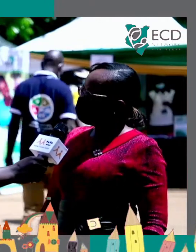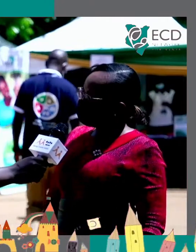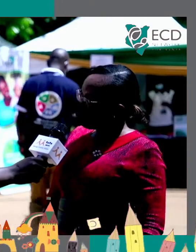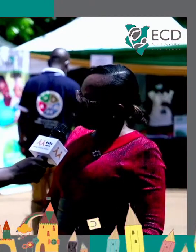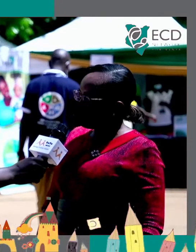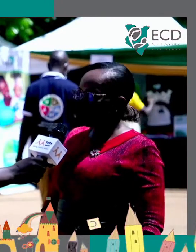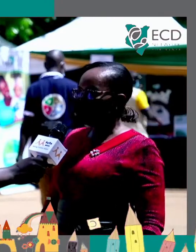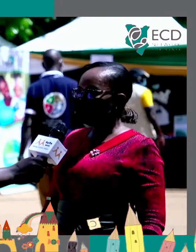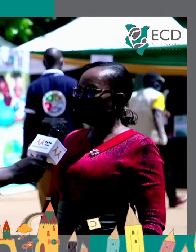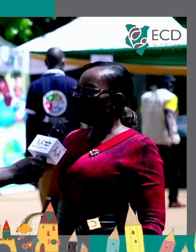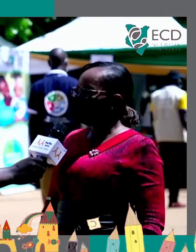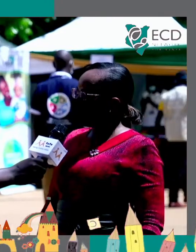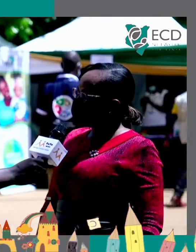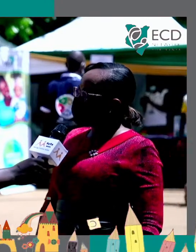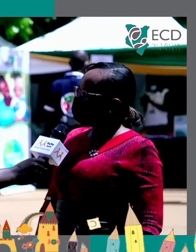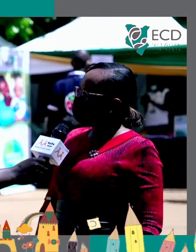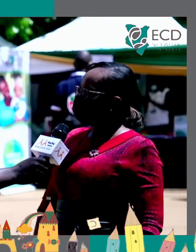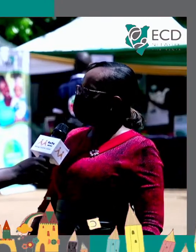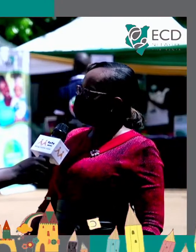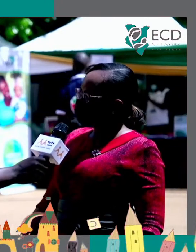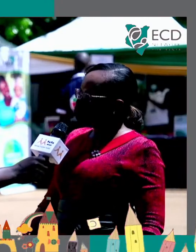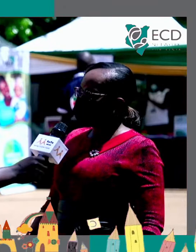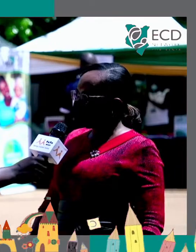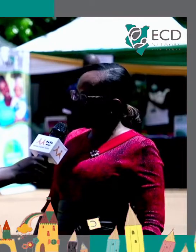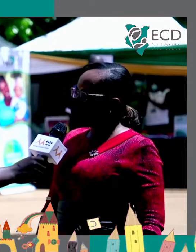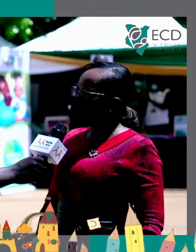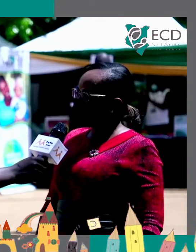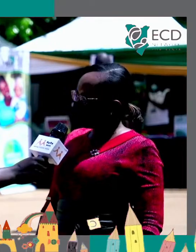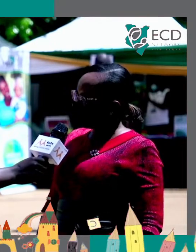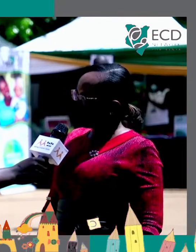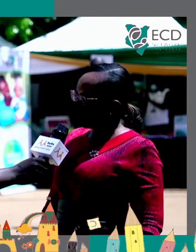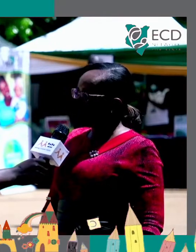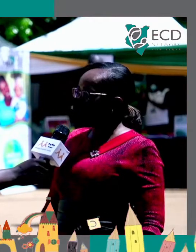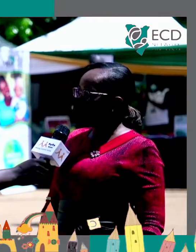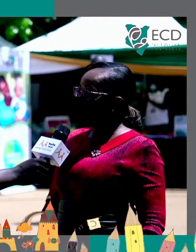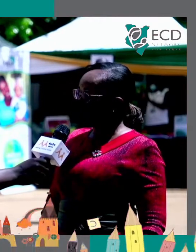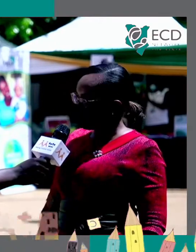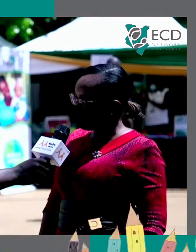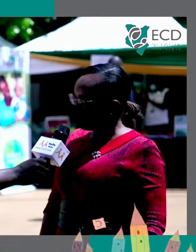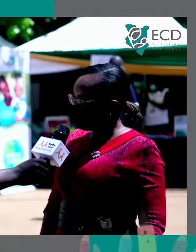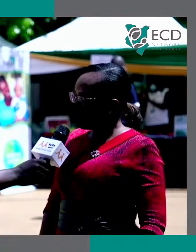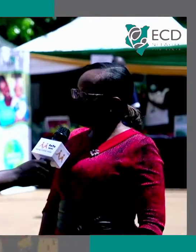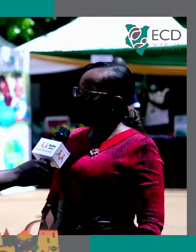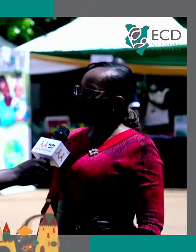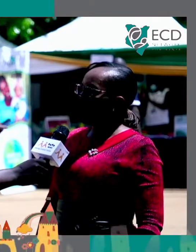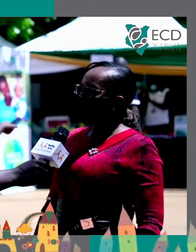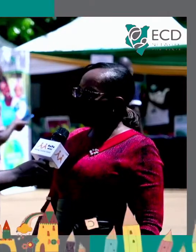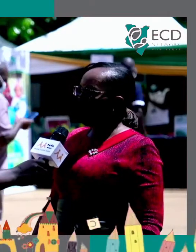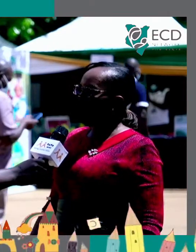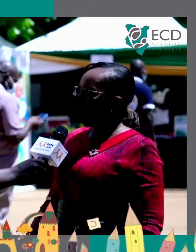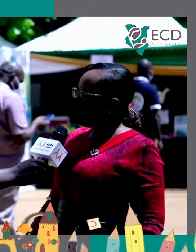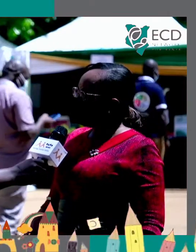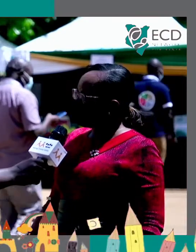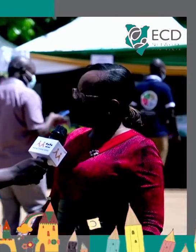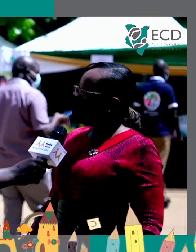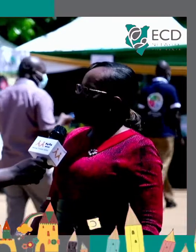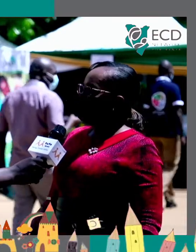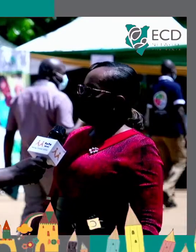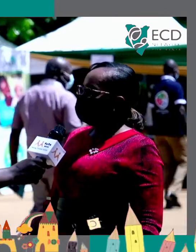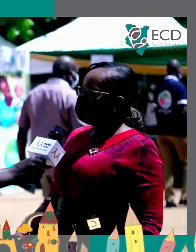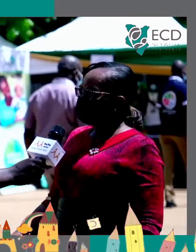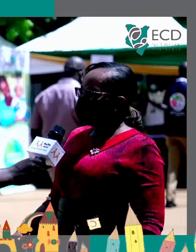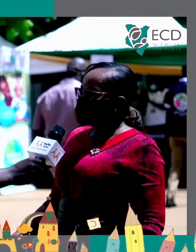of COVID-19, but the mortalities as compared to the adult population have been quite low. So we do know it's not a